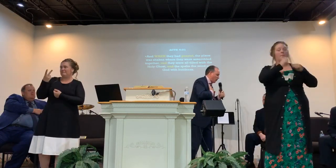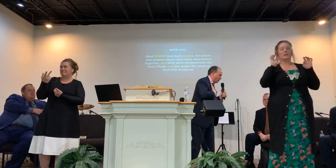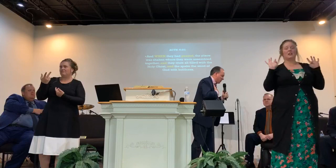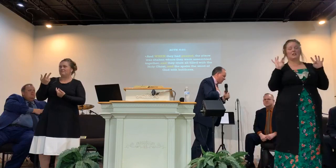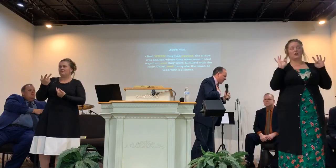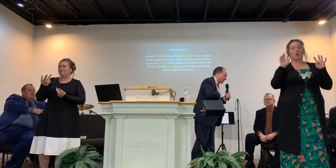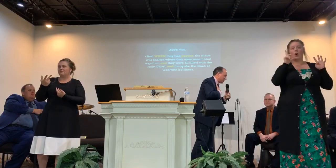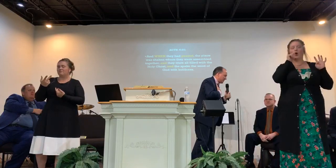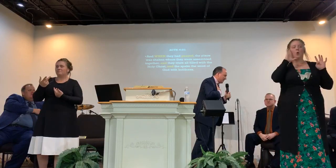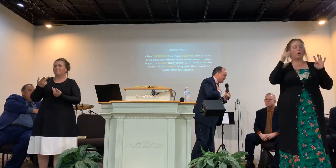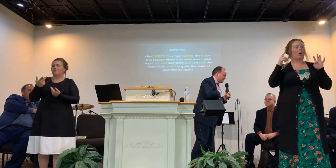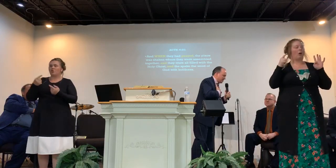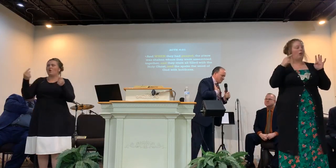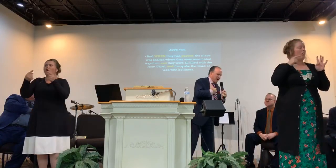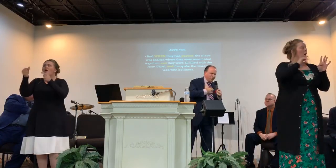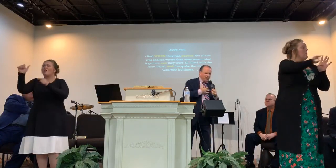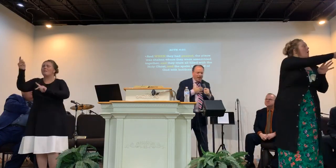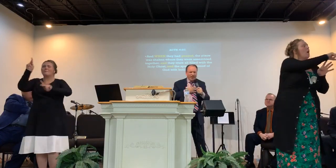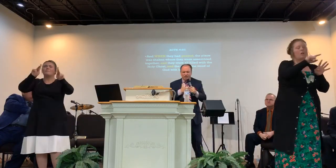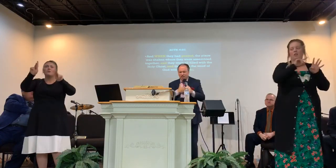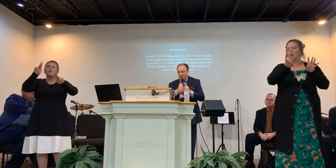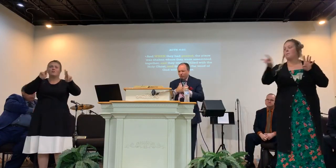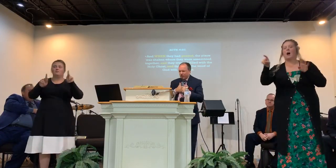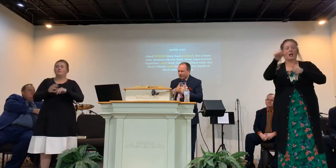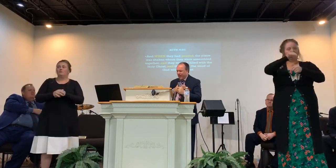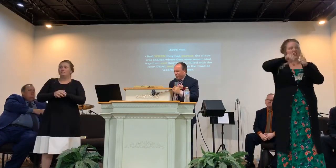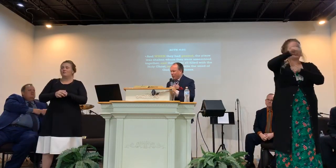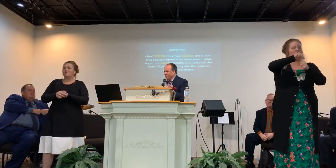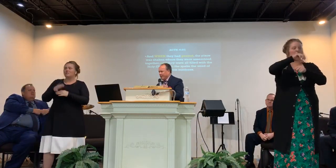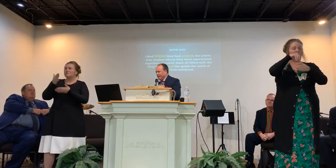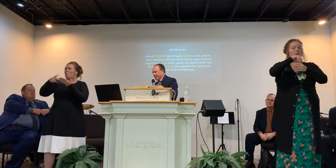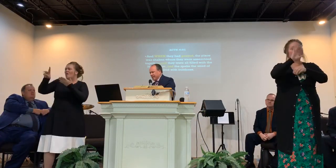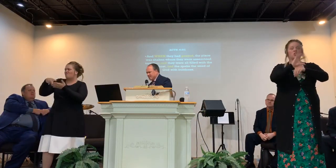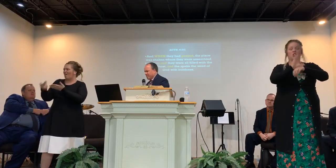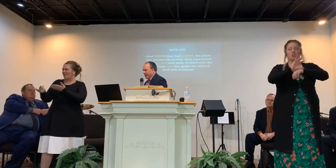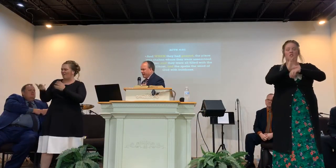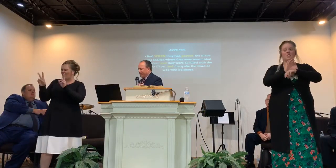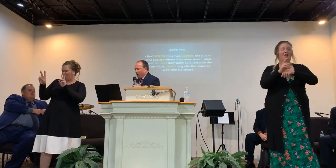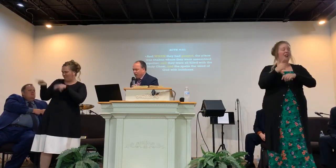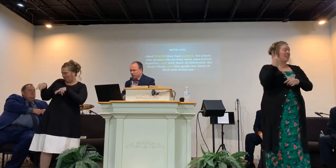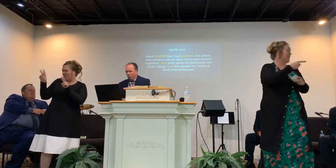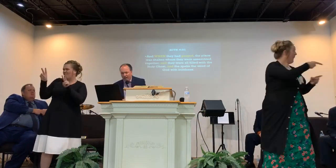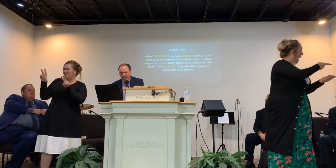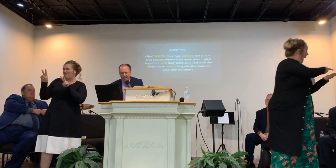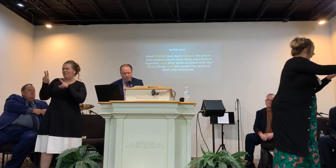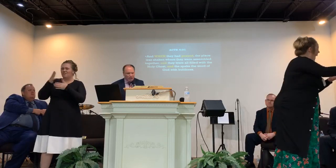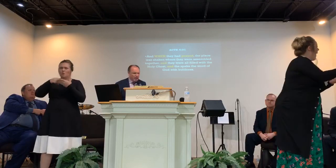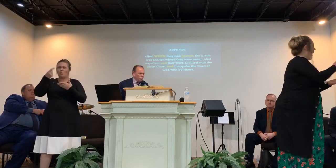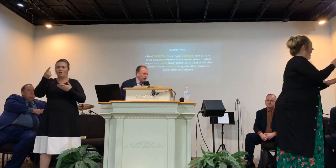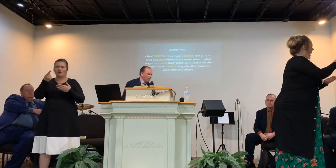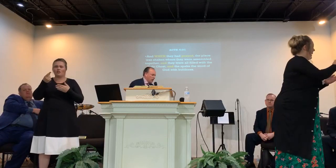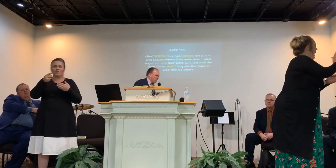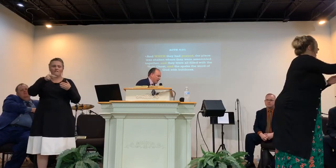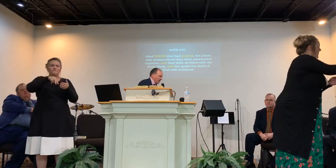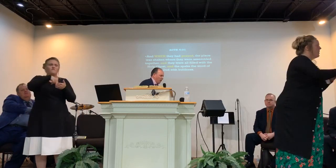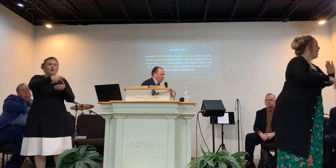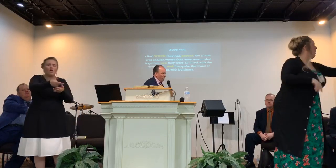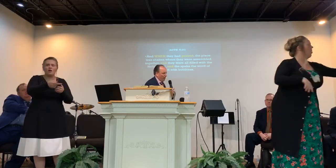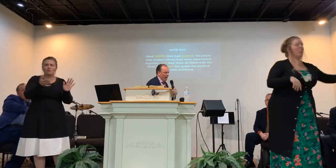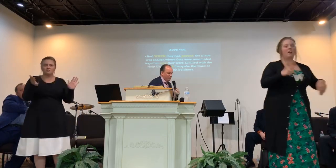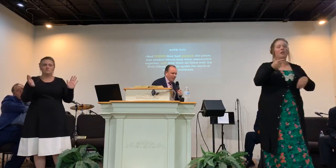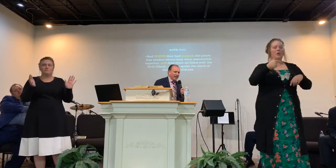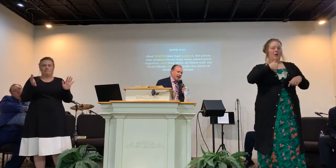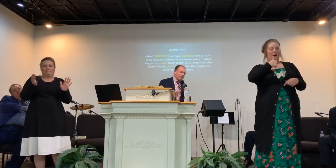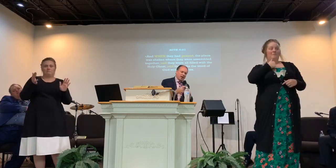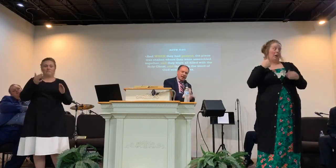shoot its wounded. Somebody fails and we look down on them. Somebody falls away and we think, oh,